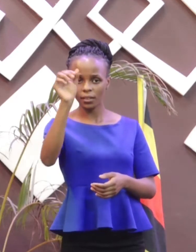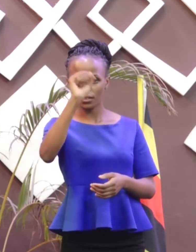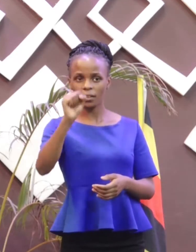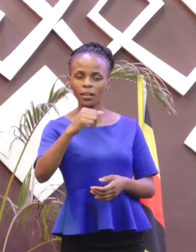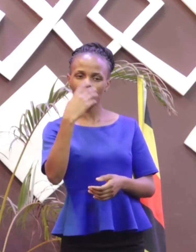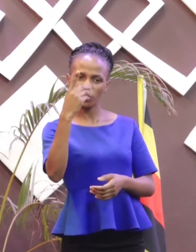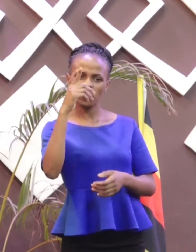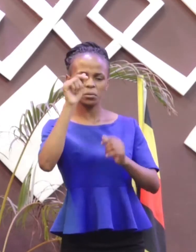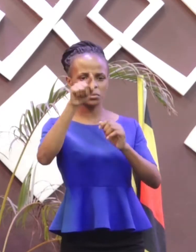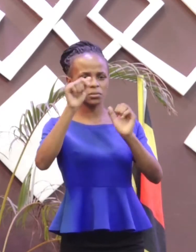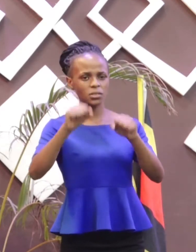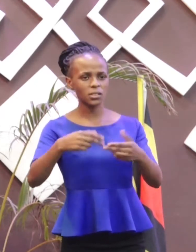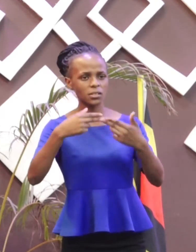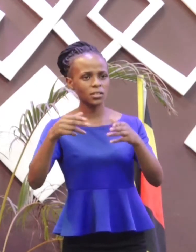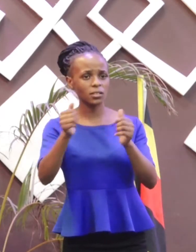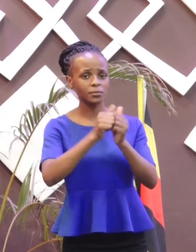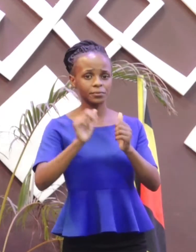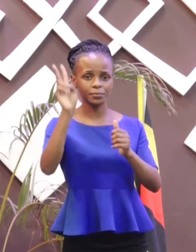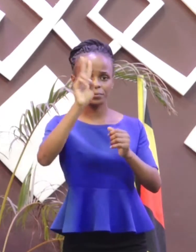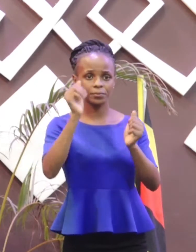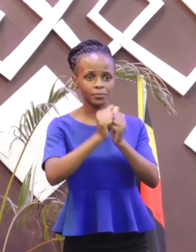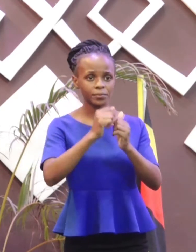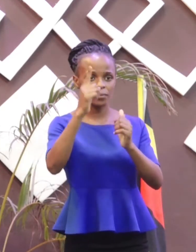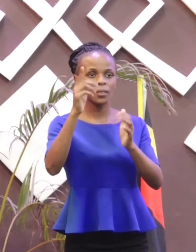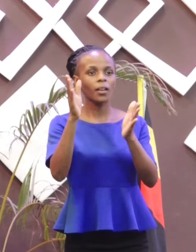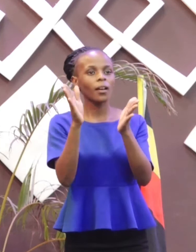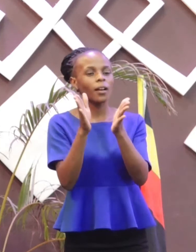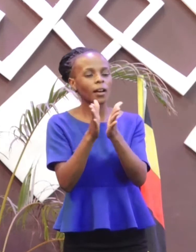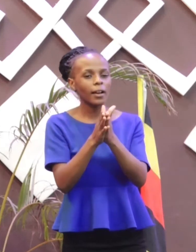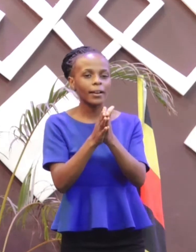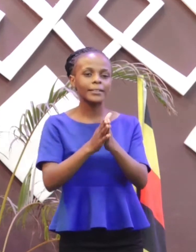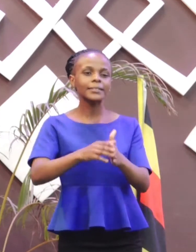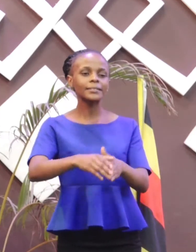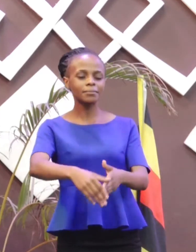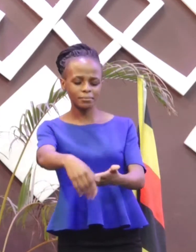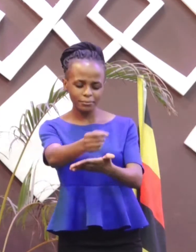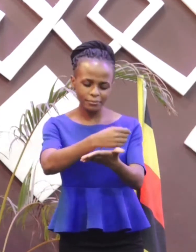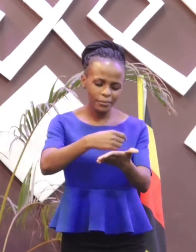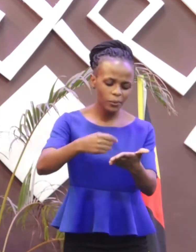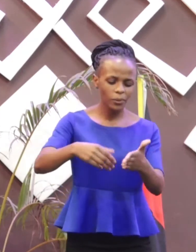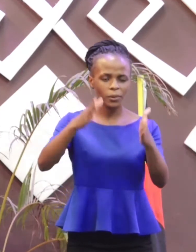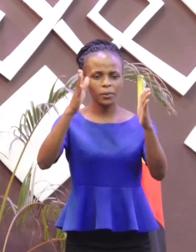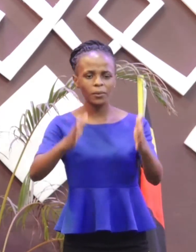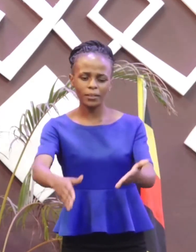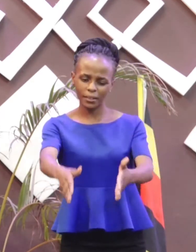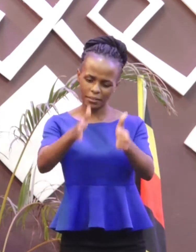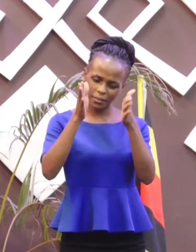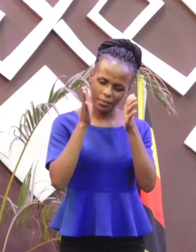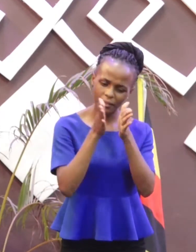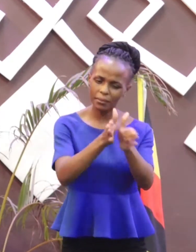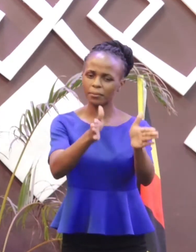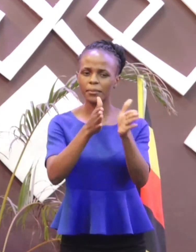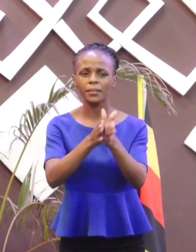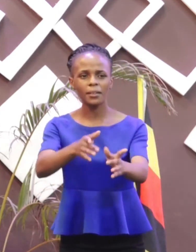obudde osobola okutandikira ku lunyiriri olw'ekkumi n'olumu. And the writer describes the purpose as to which the